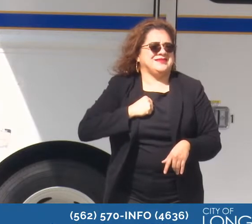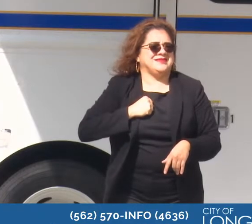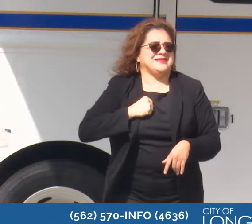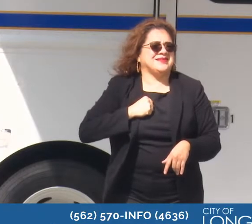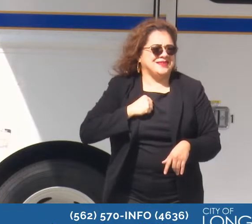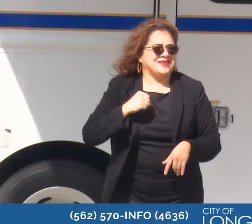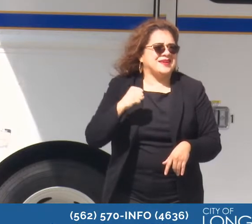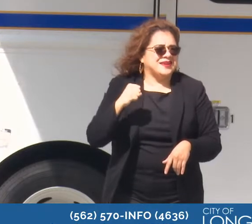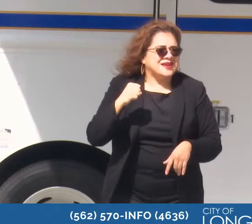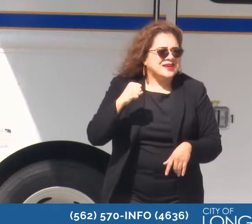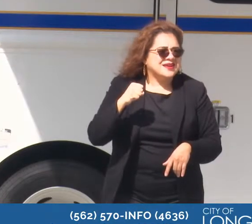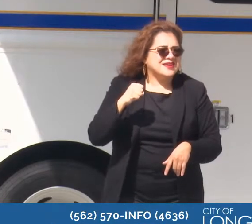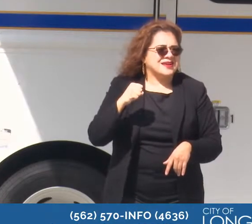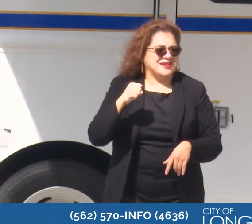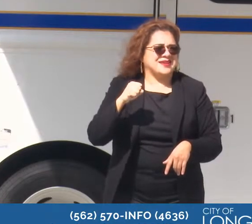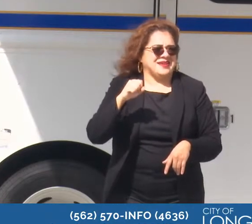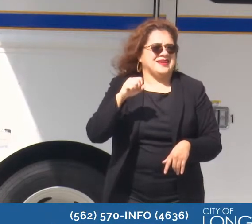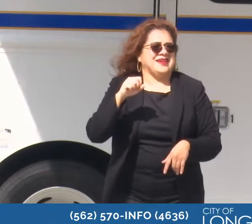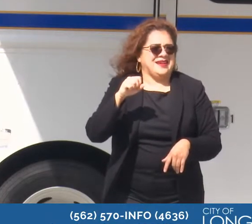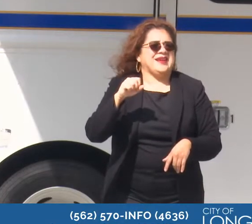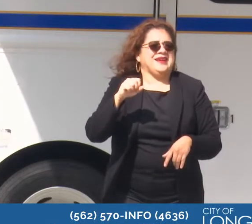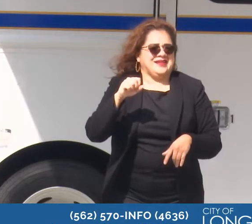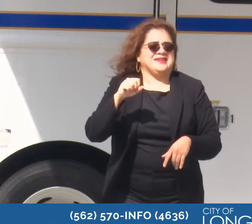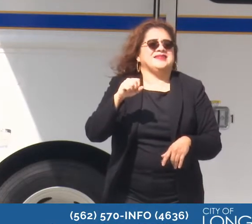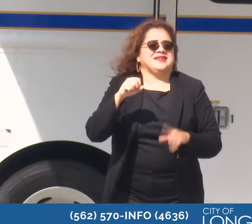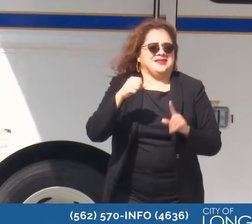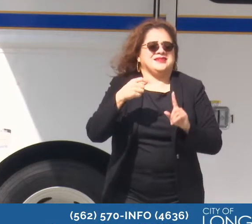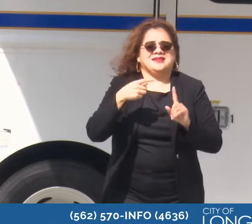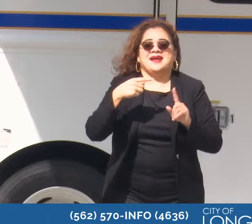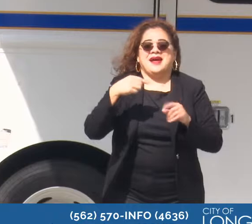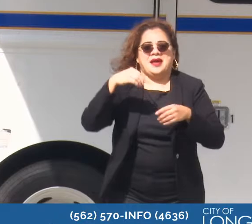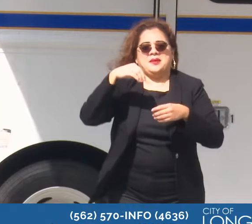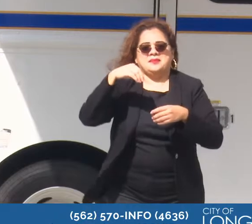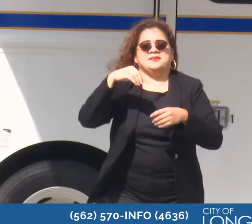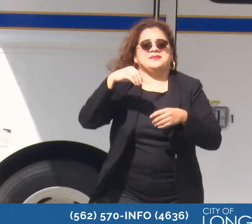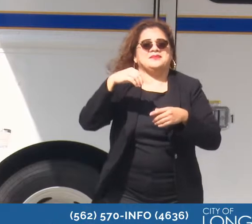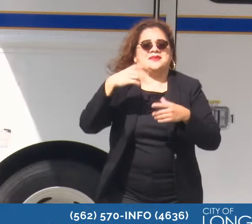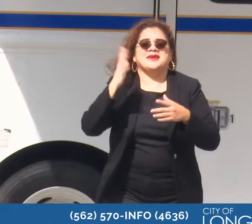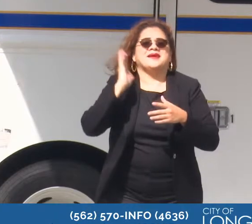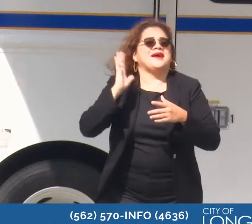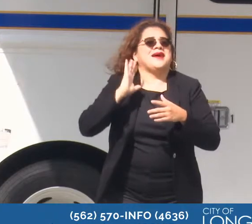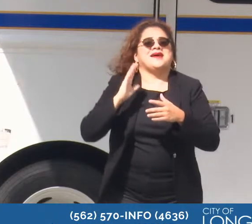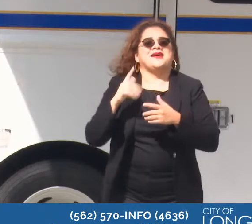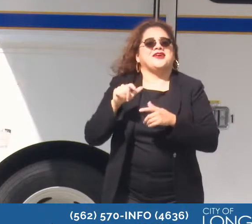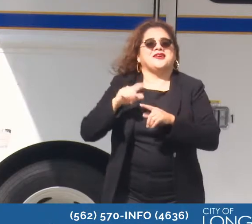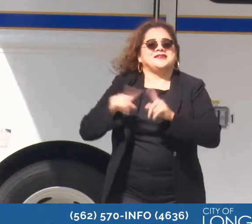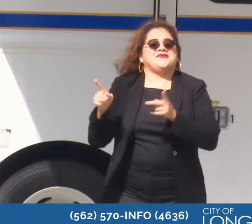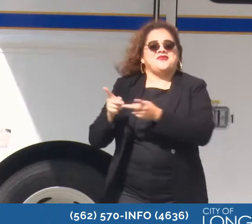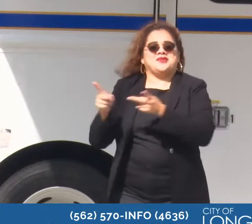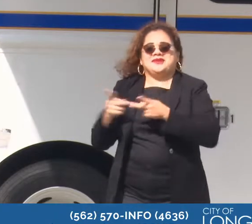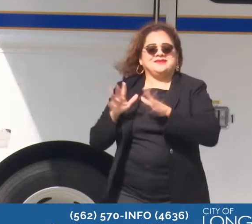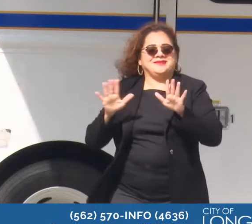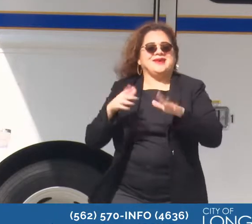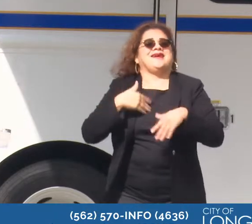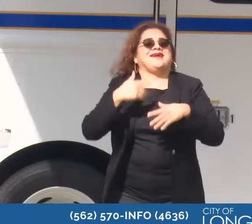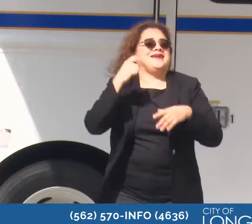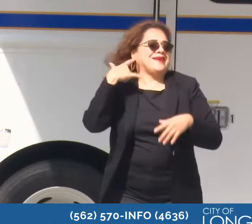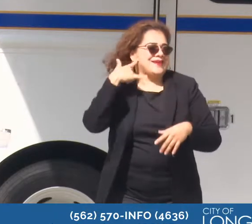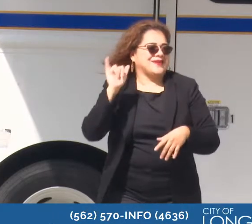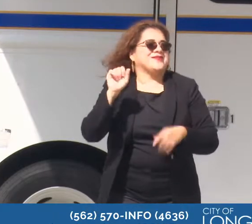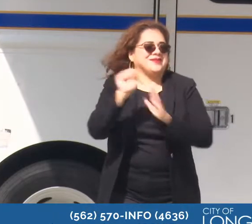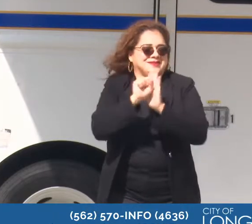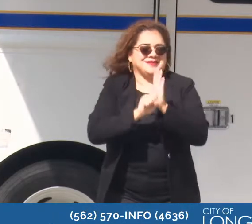primer distrito. I'm forgetting that I'm actually in the Senate now. También tengo el cargo de presidir sobre el Comité Especial de Respuesta